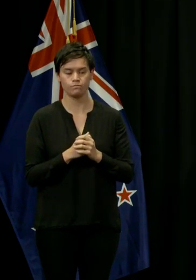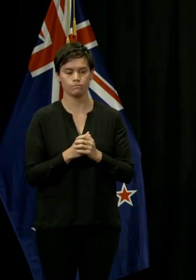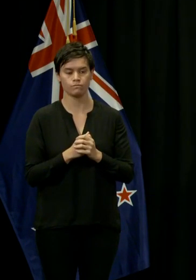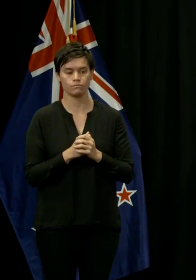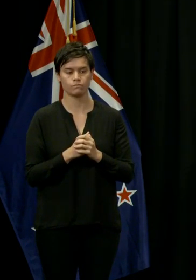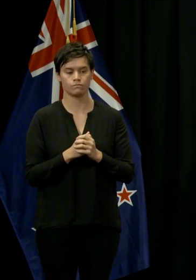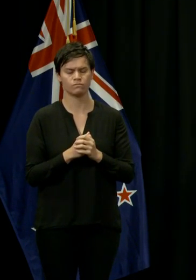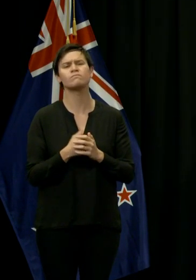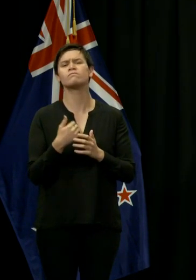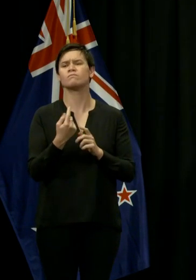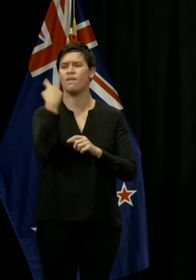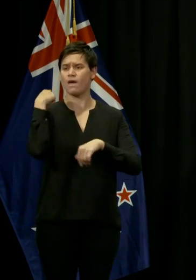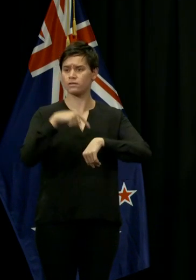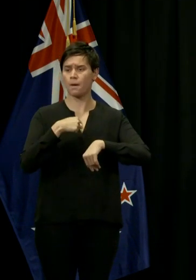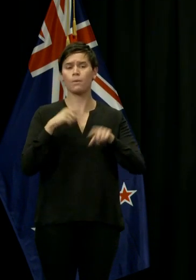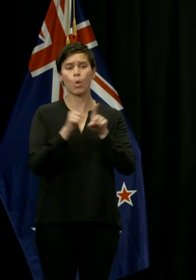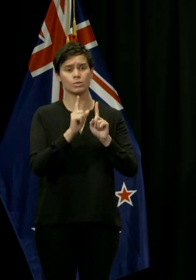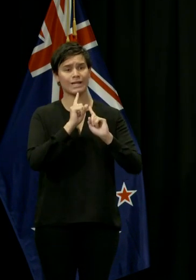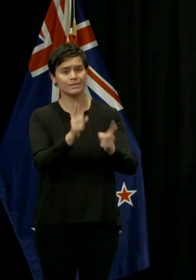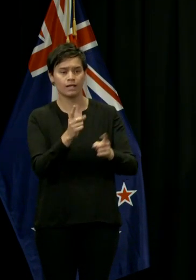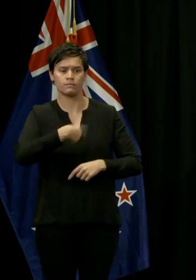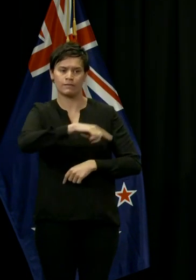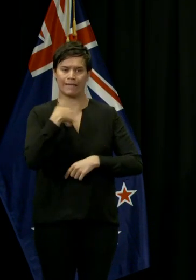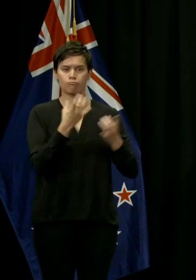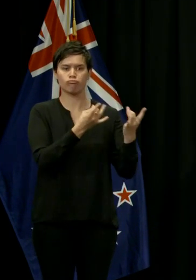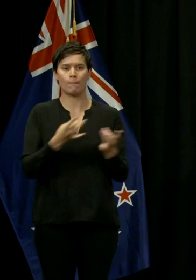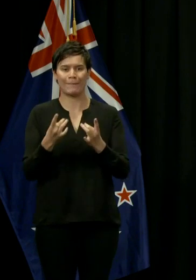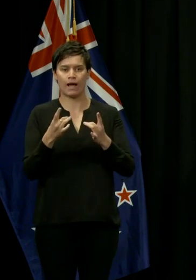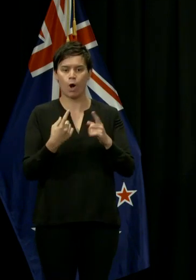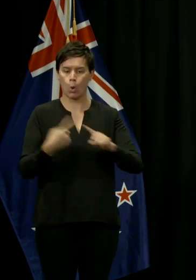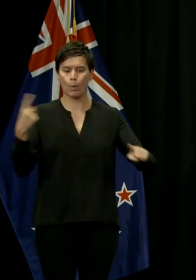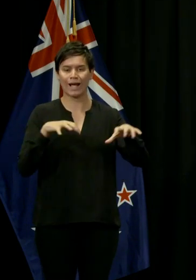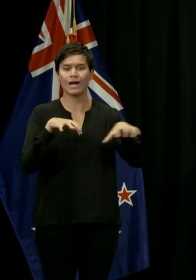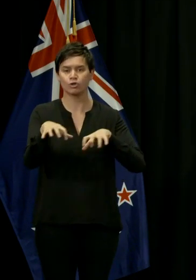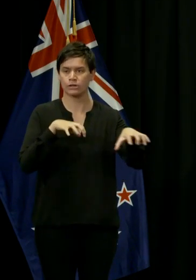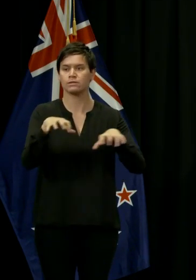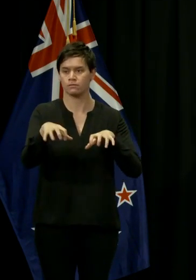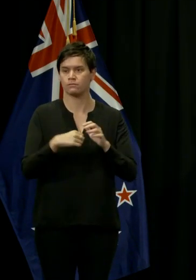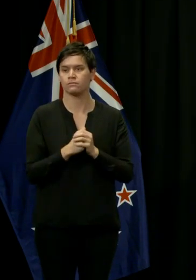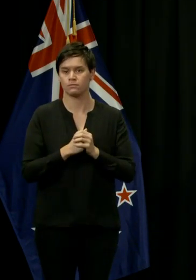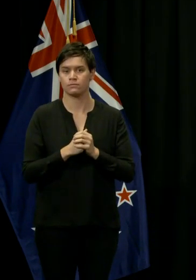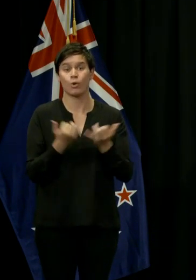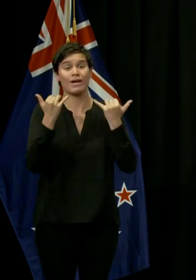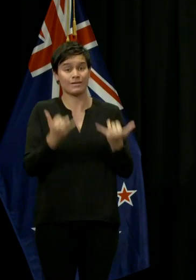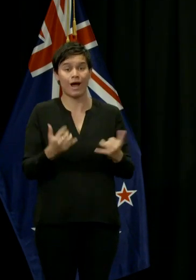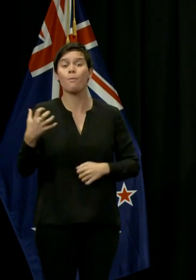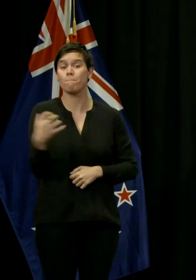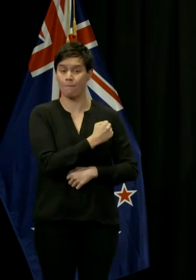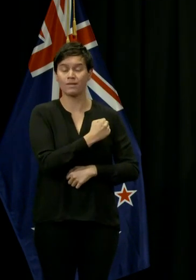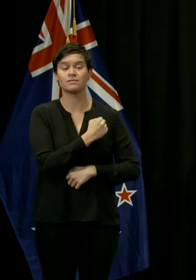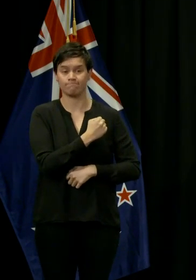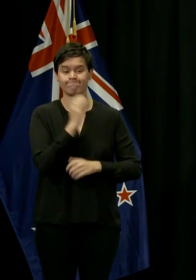we should all be prepared to move quickly. Now is the time to put our plans into